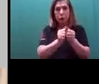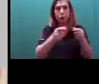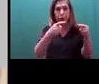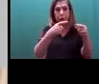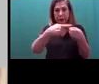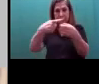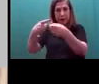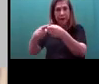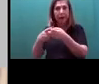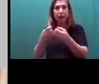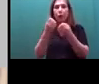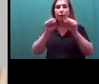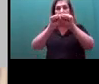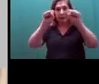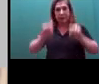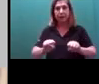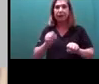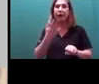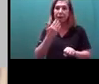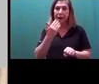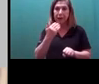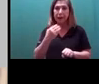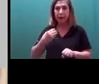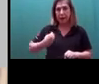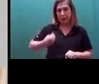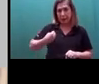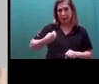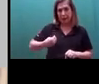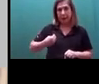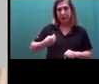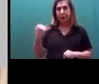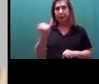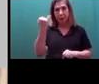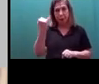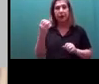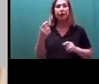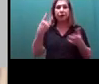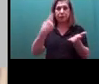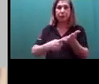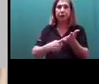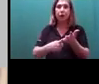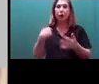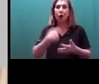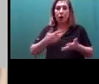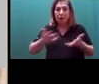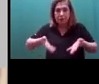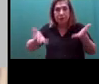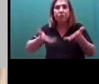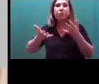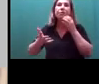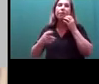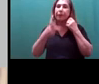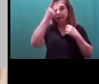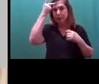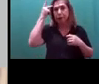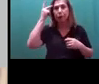is very easy, and we encourage cities that are capital, let's say,